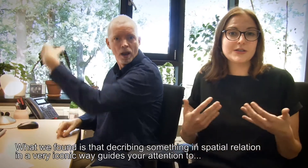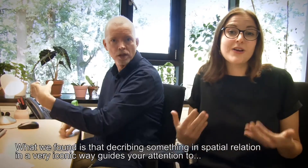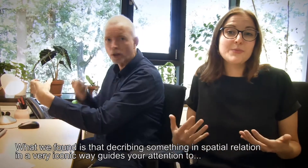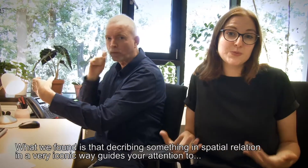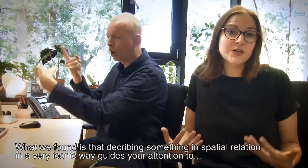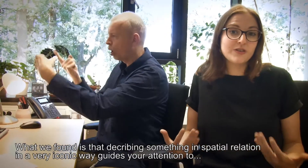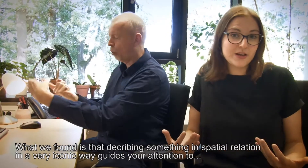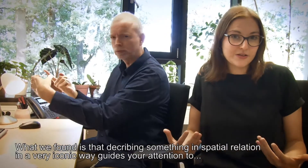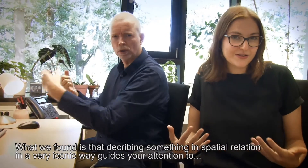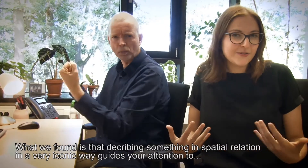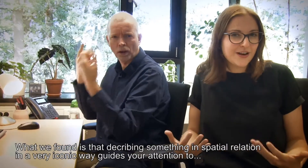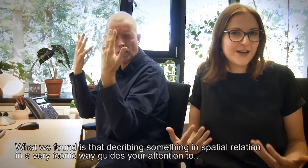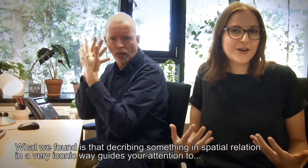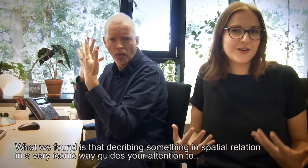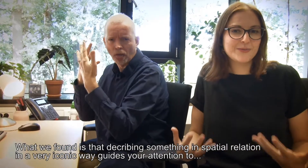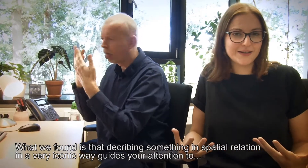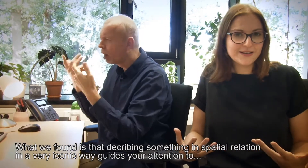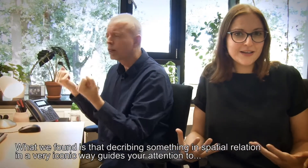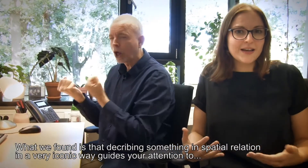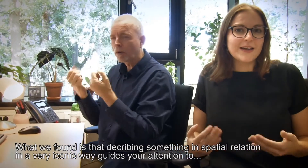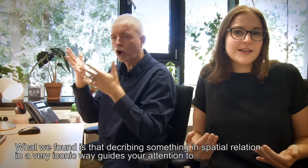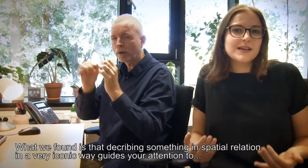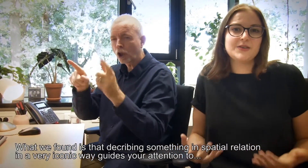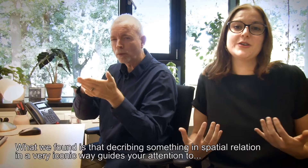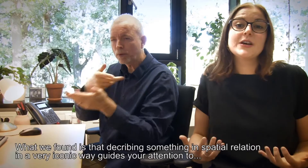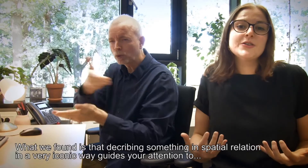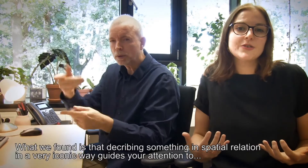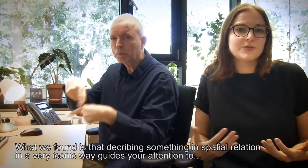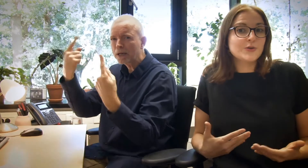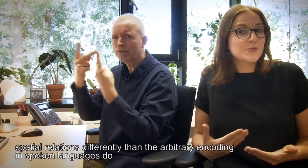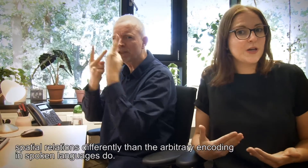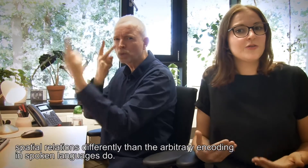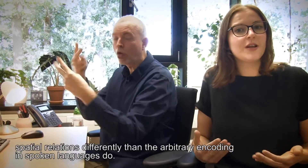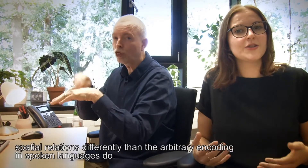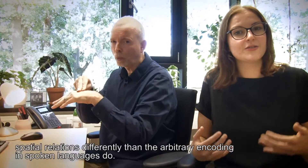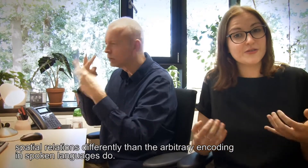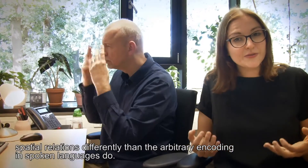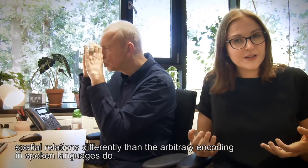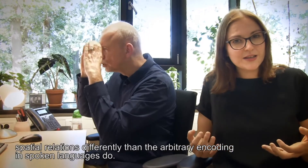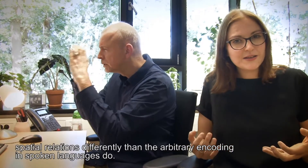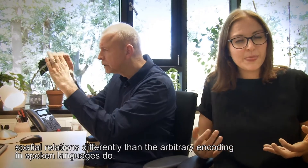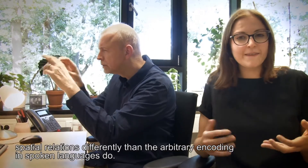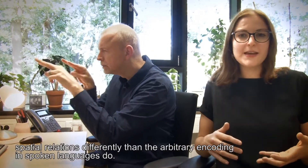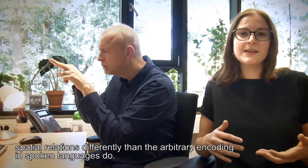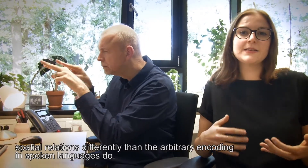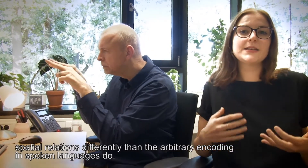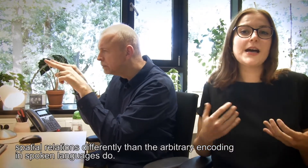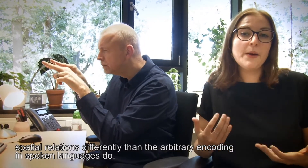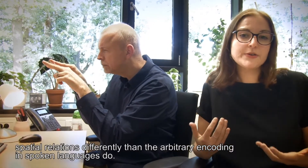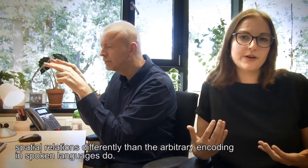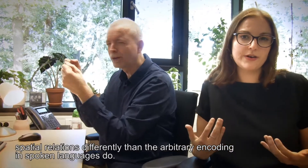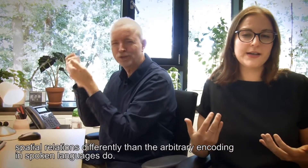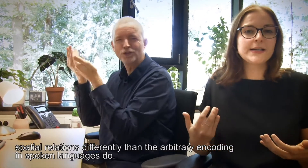or describing spatial relations in a very iconic way guides your attention to those spatial relations differently than